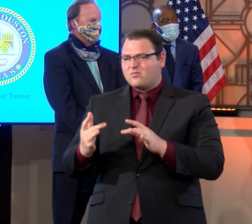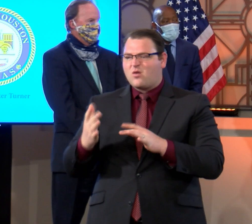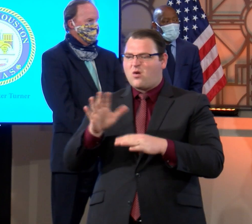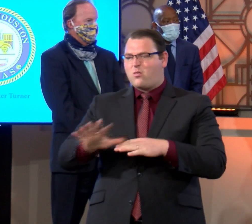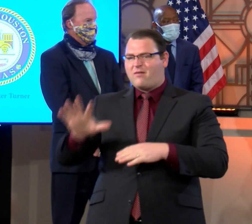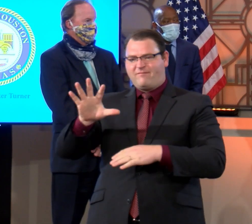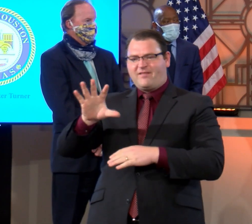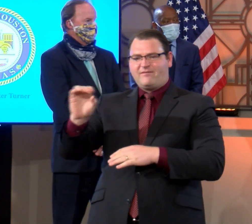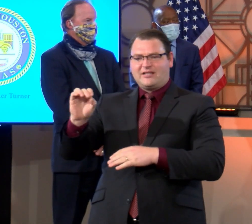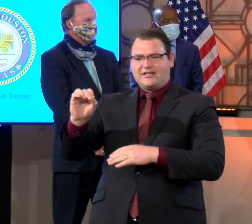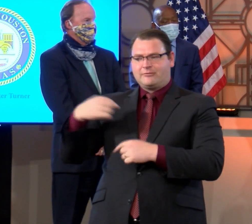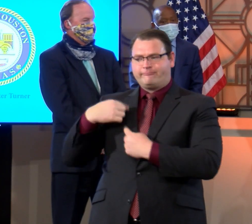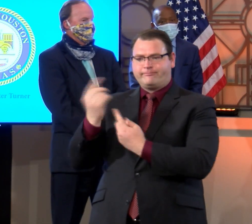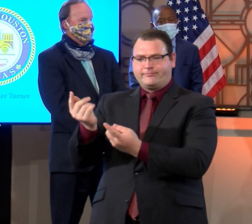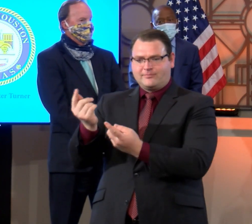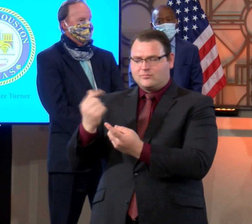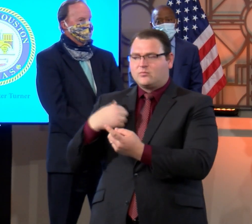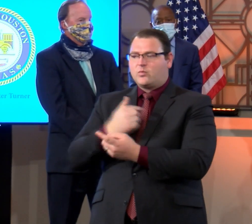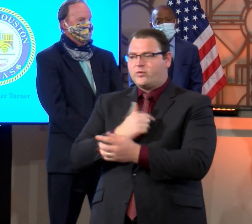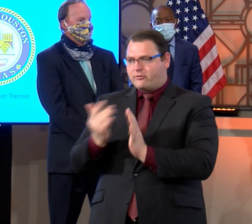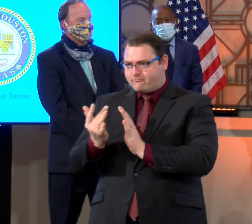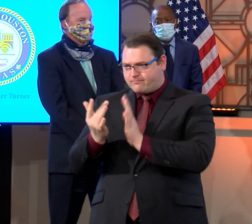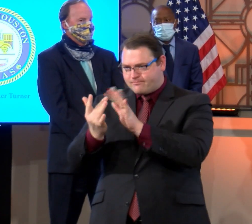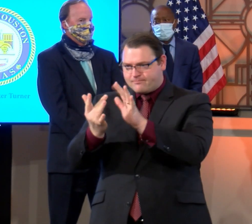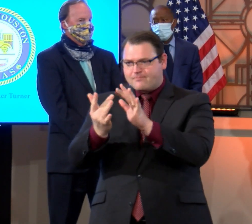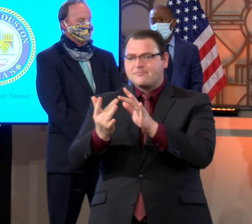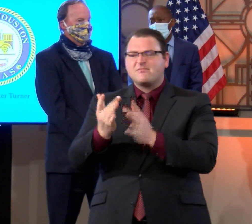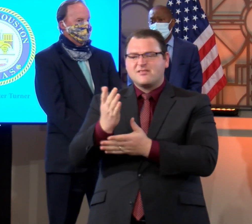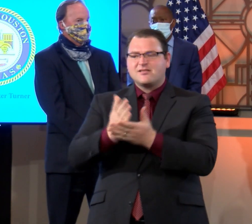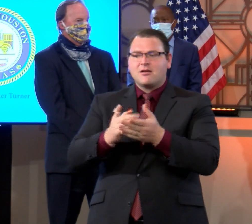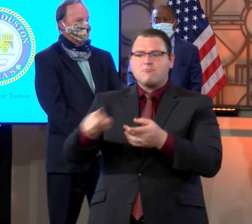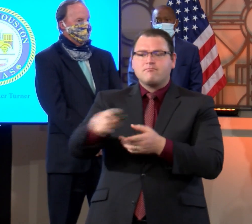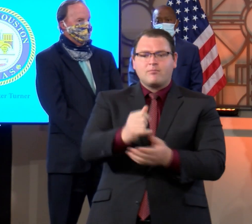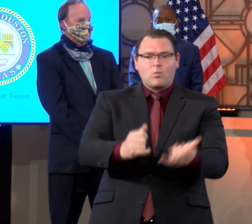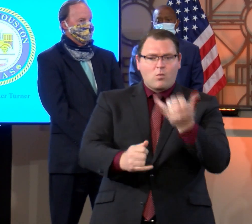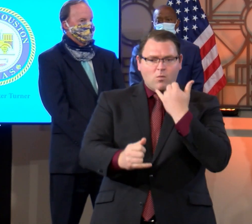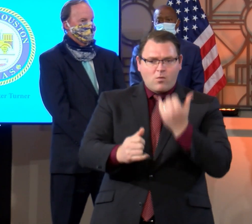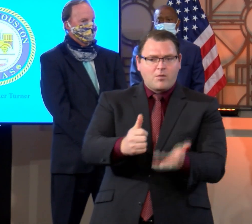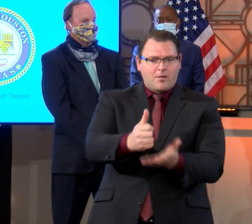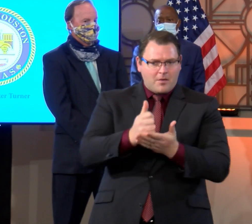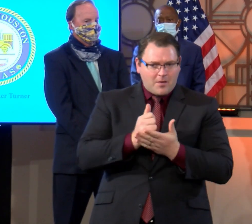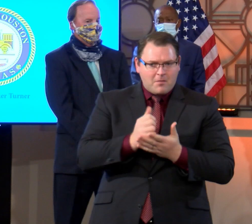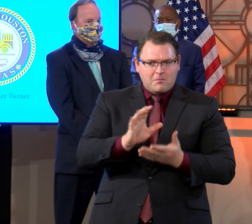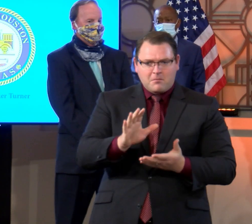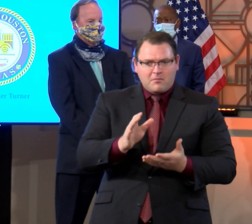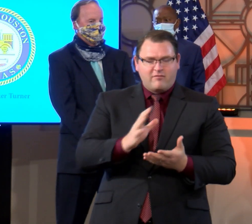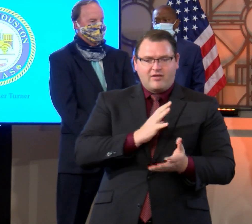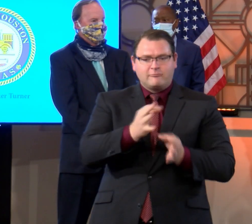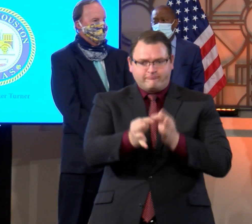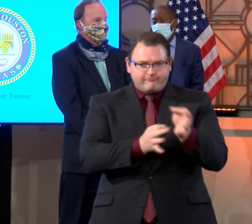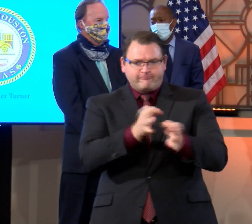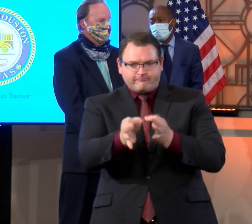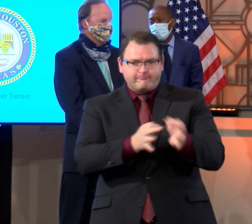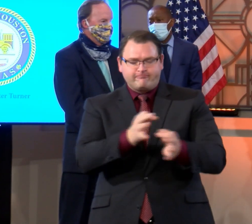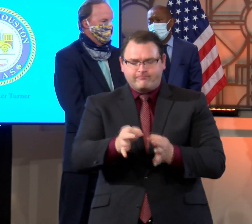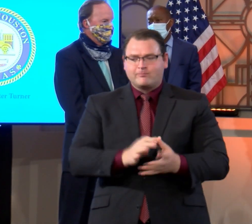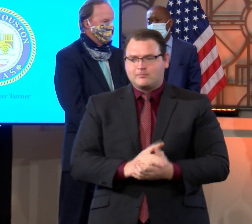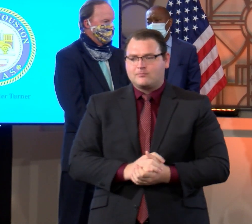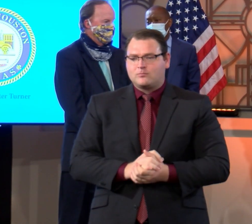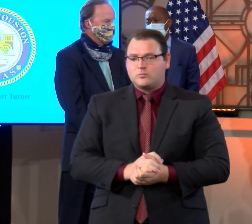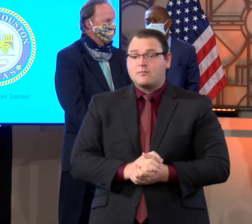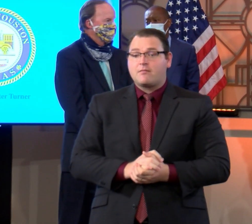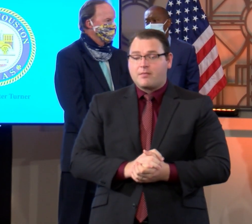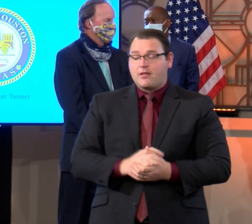of them that we reached out to, and others called us and asked for help, and so we've been guiding them over the phone. On Friday,